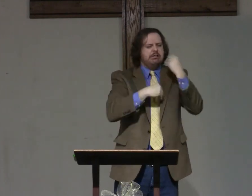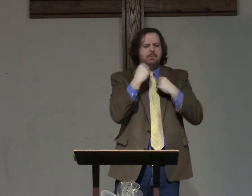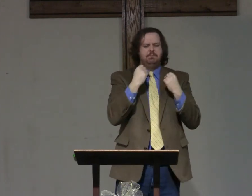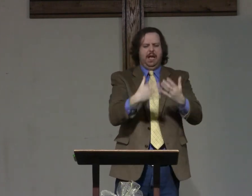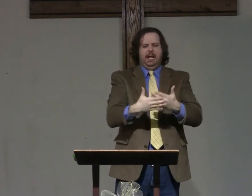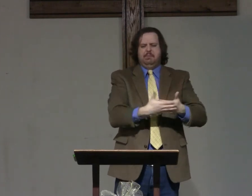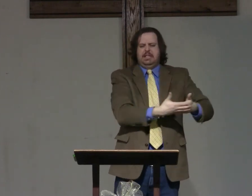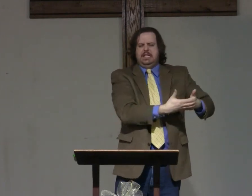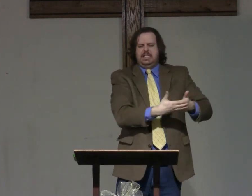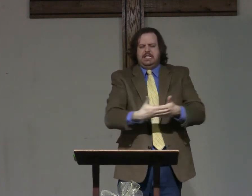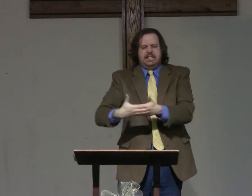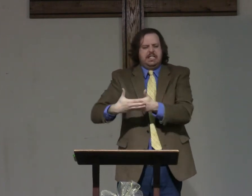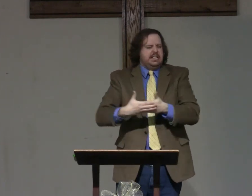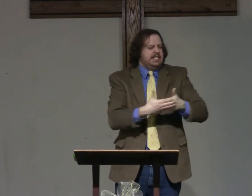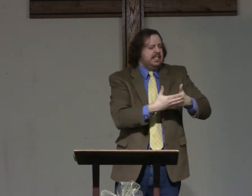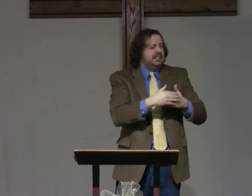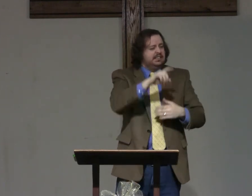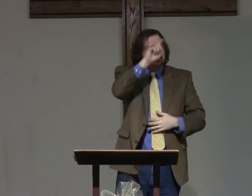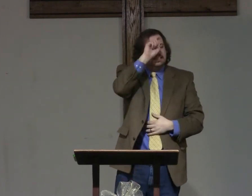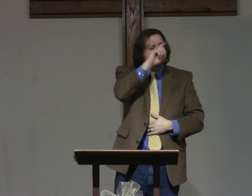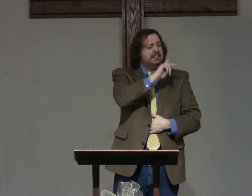where they hoped the crocodiles would eat them.